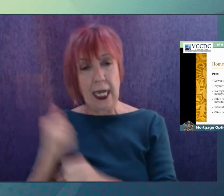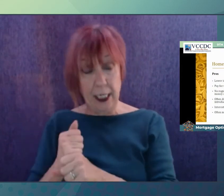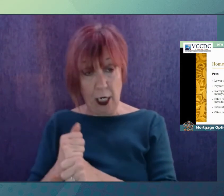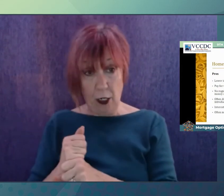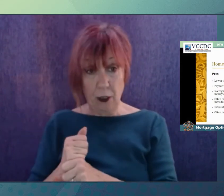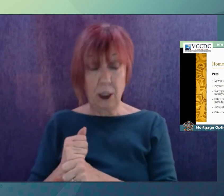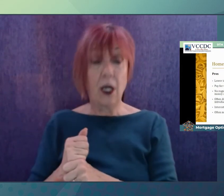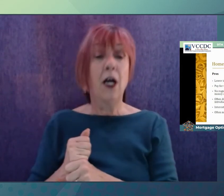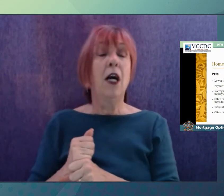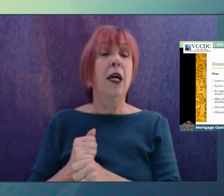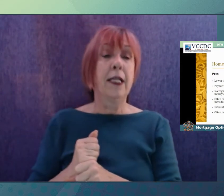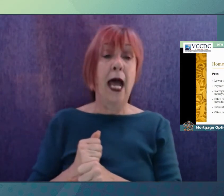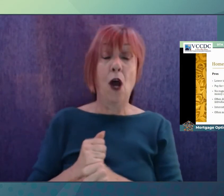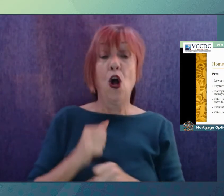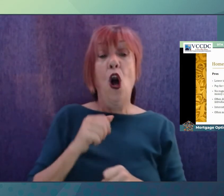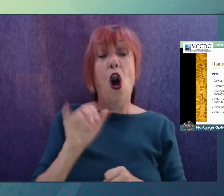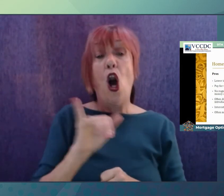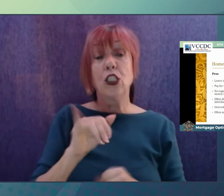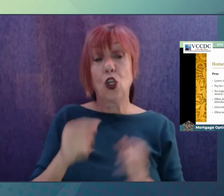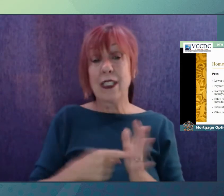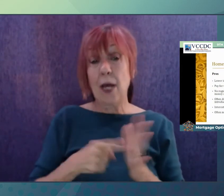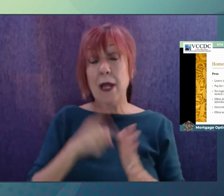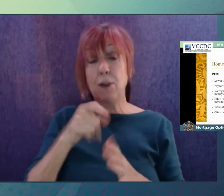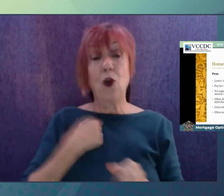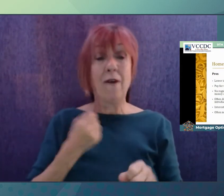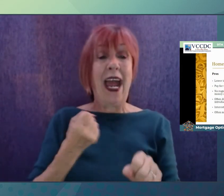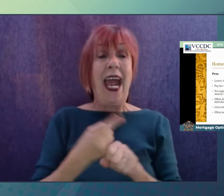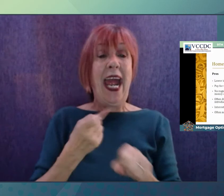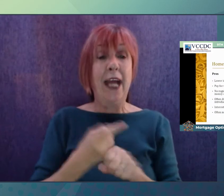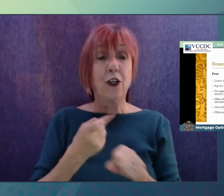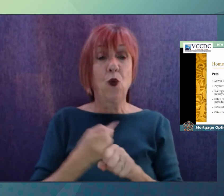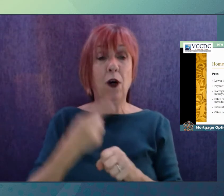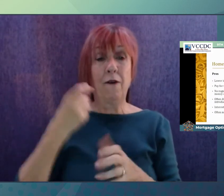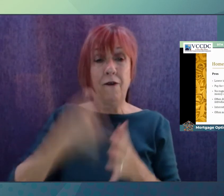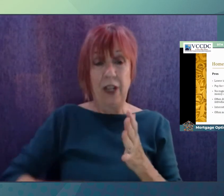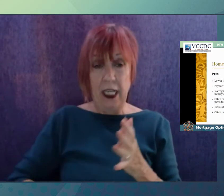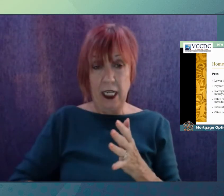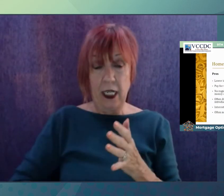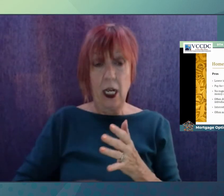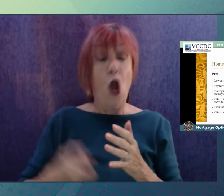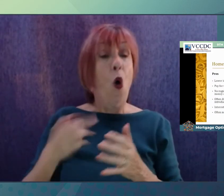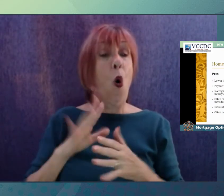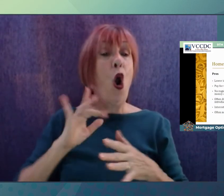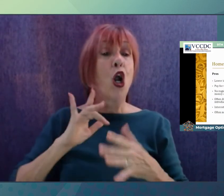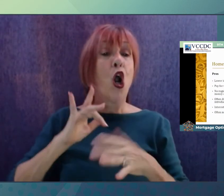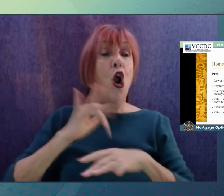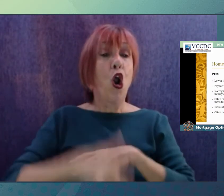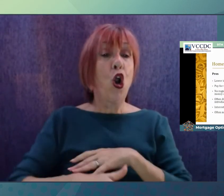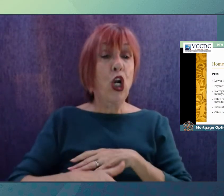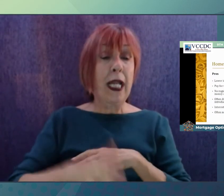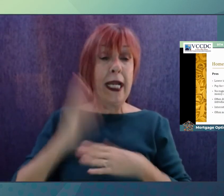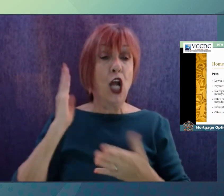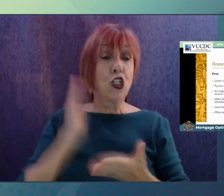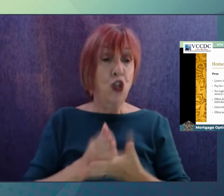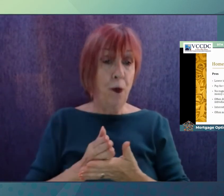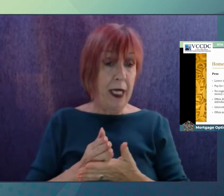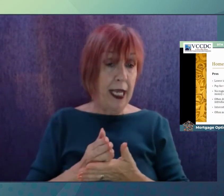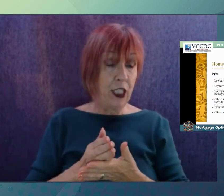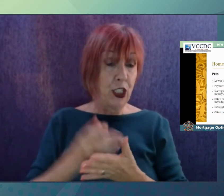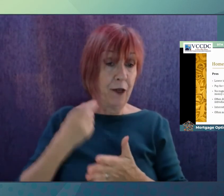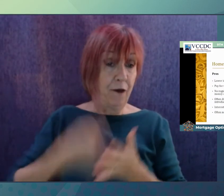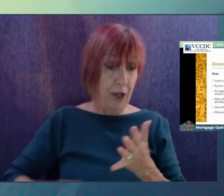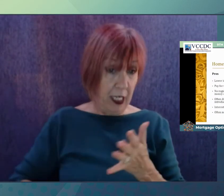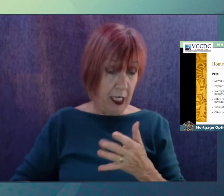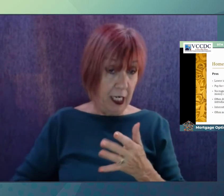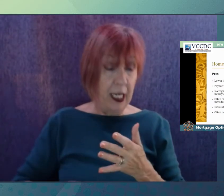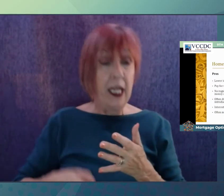with HELOC, such as annual fee or early termination fee, which may apply if the line is closed within a certain period after opening